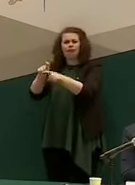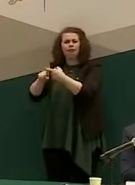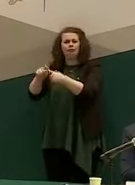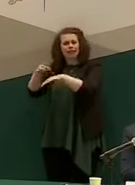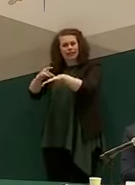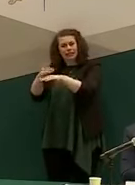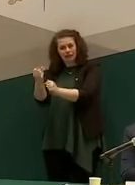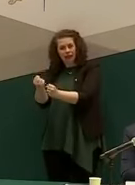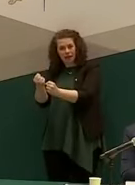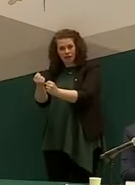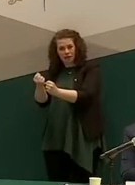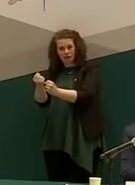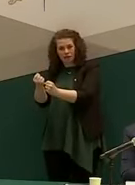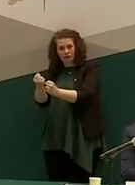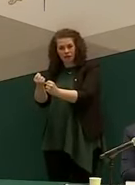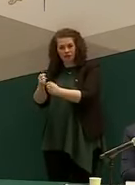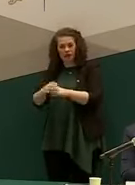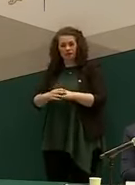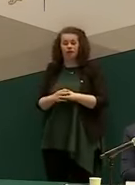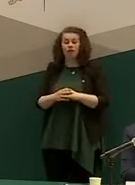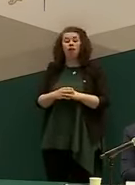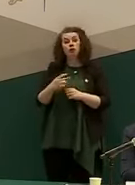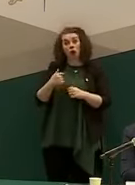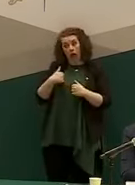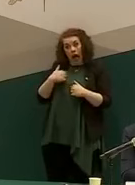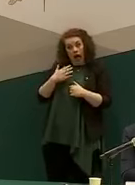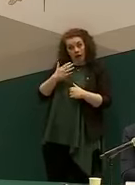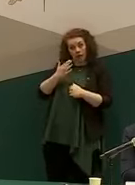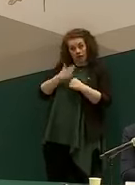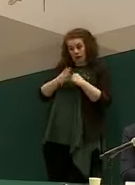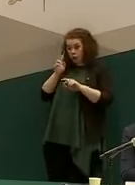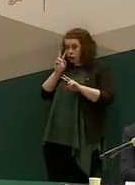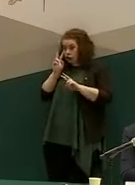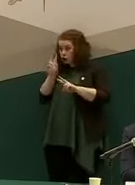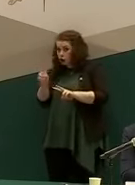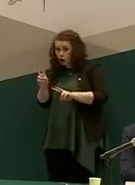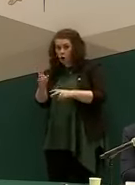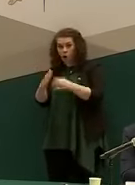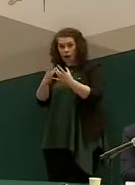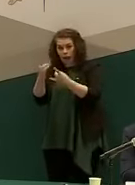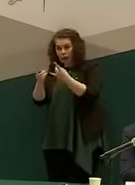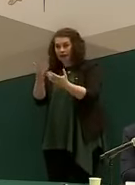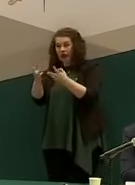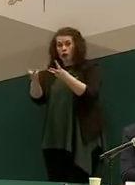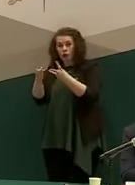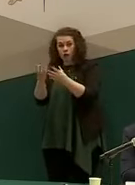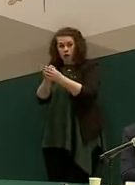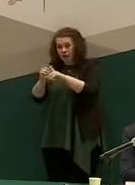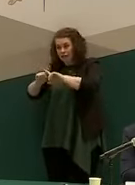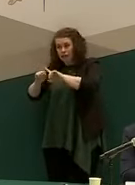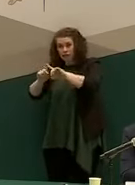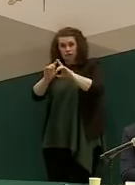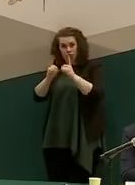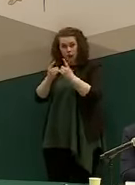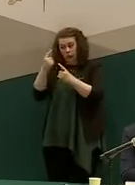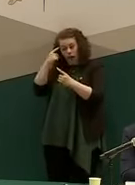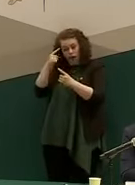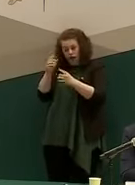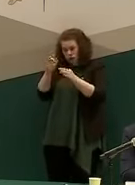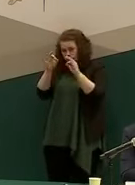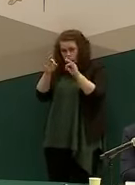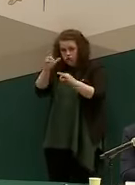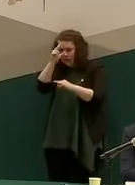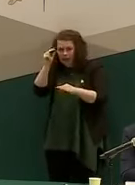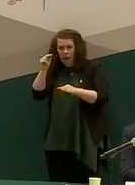Could I say, take the opportunity that having seen what they did and how they worked with the public health lead, Abby Collins, it was an exemplar of